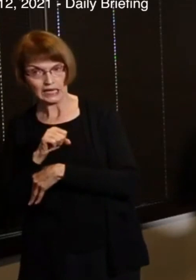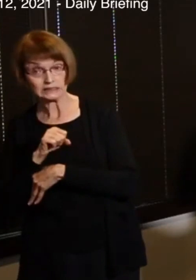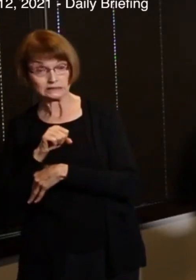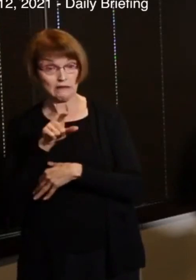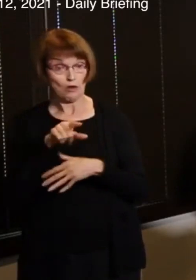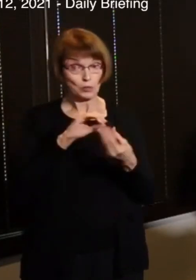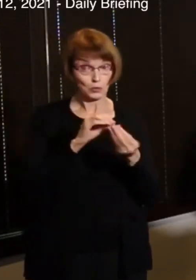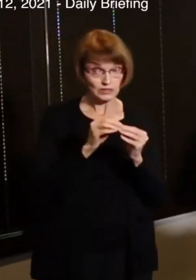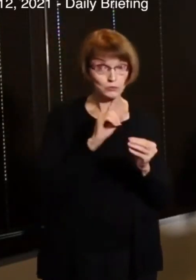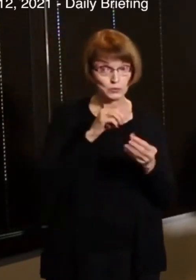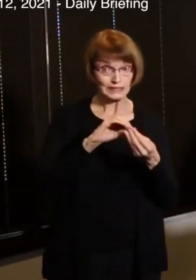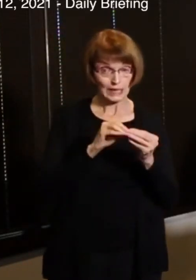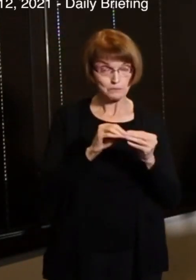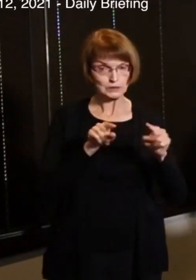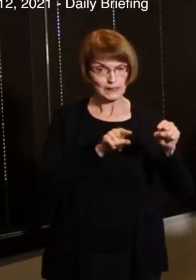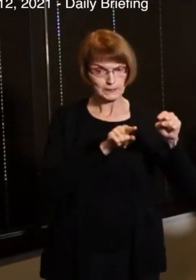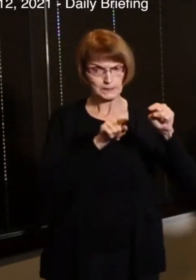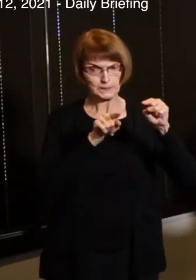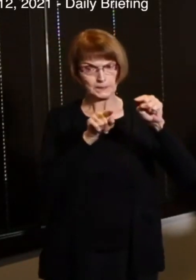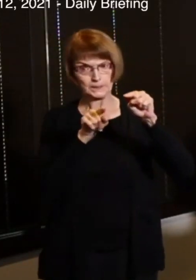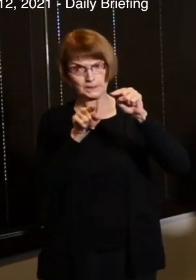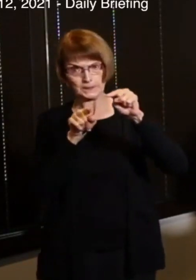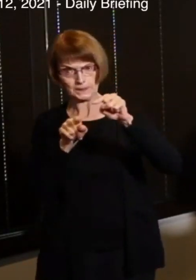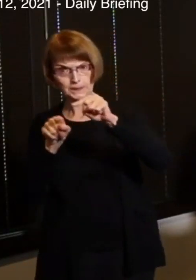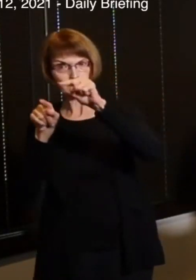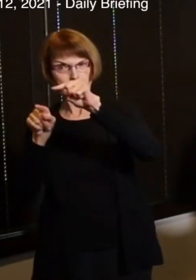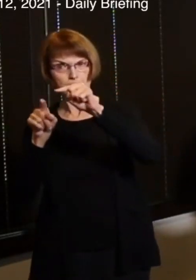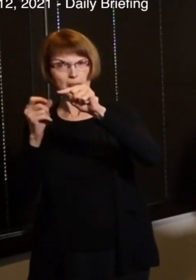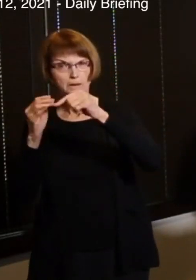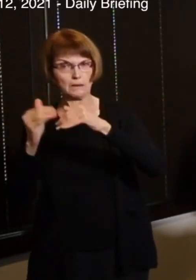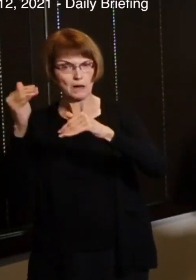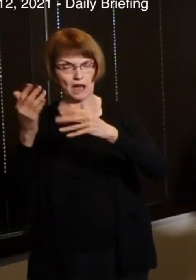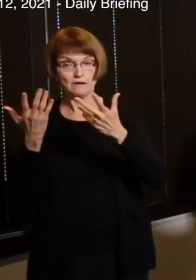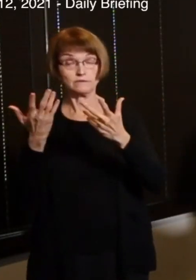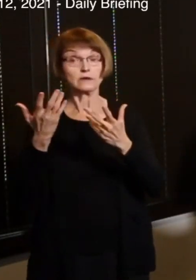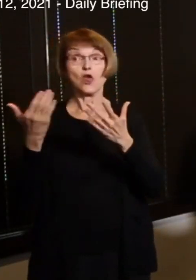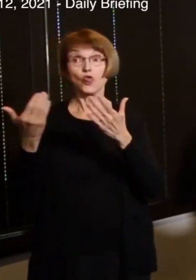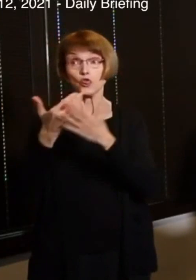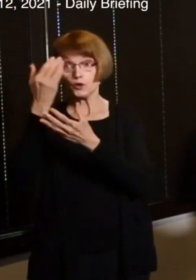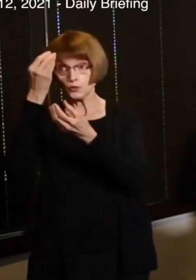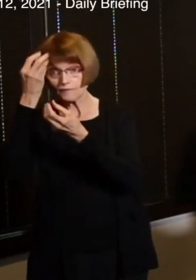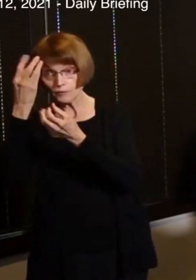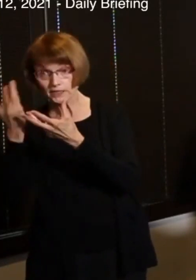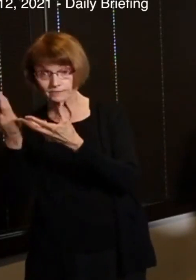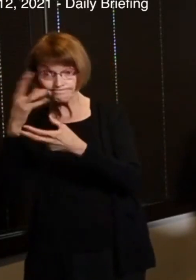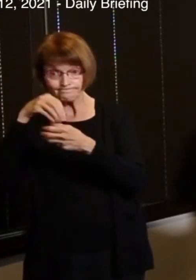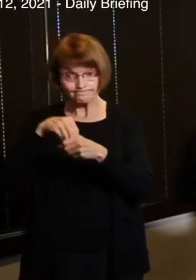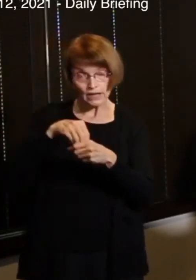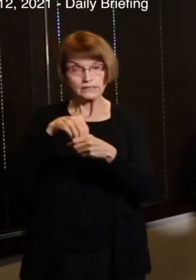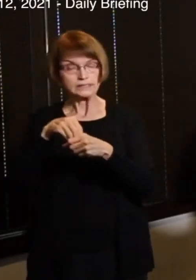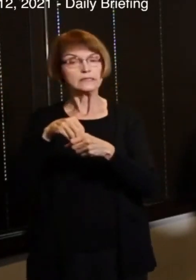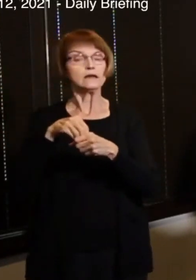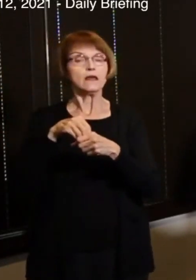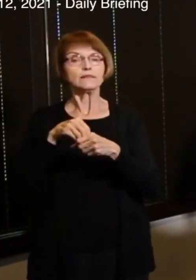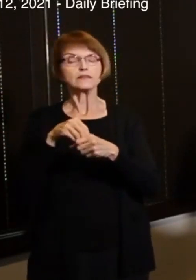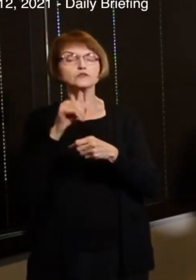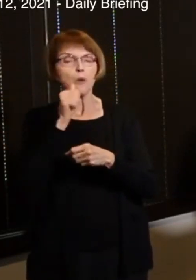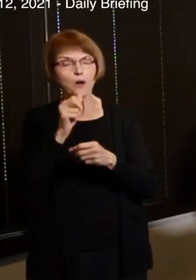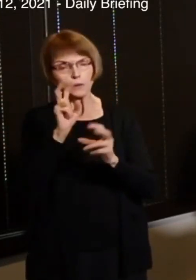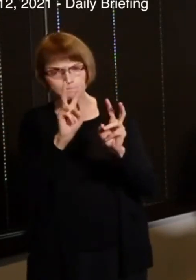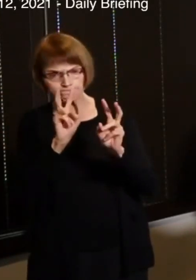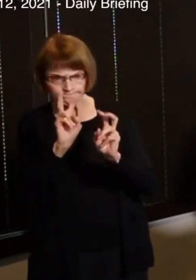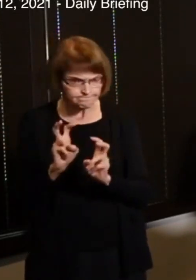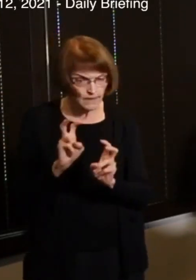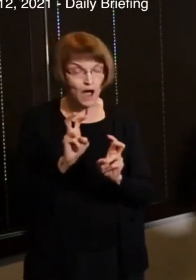above. I suspect that once we start incorporating this new data, that we'll take a look at whether we need to tweak the model or not.